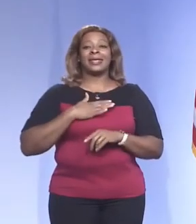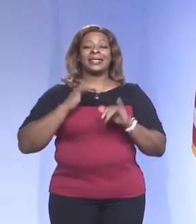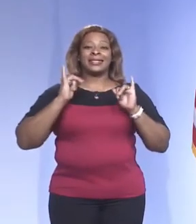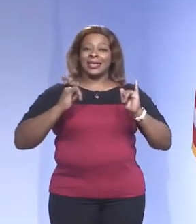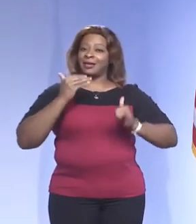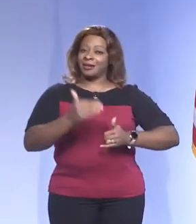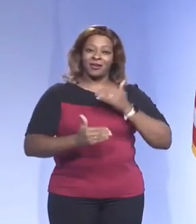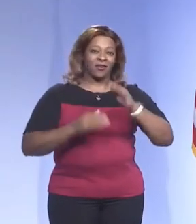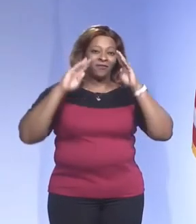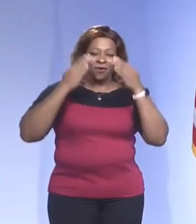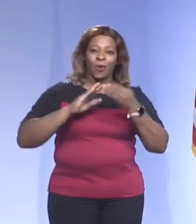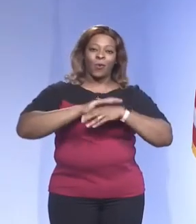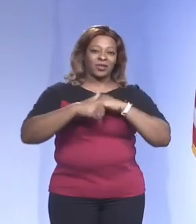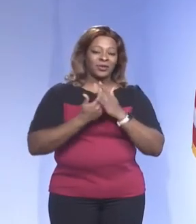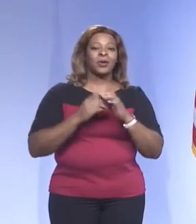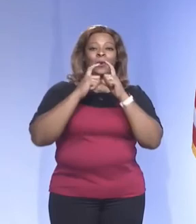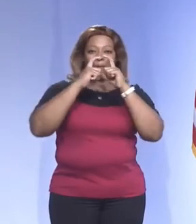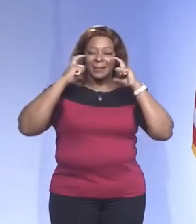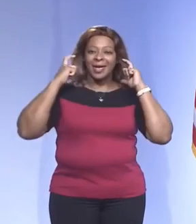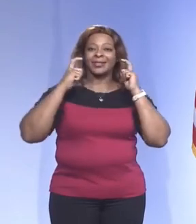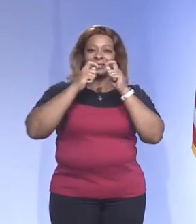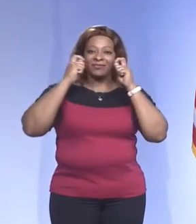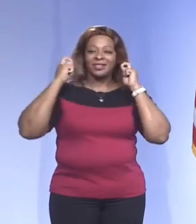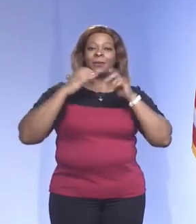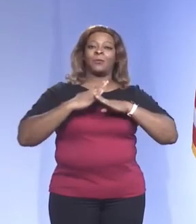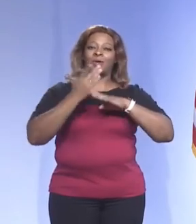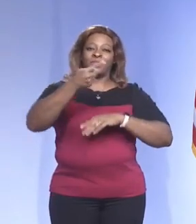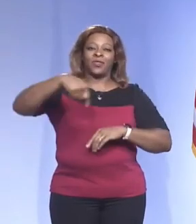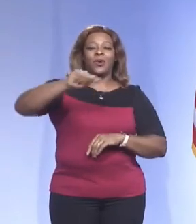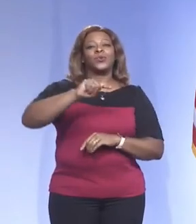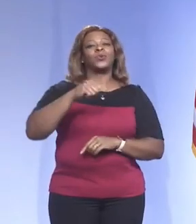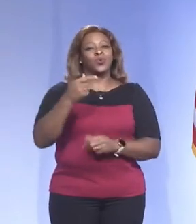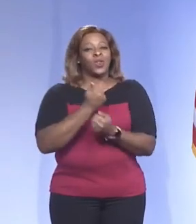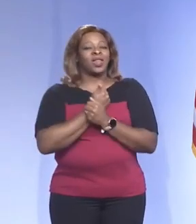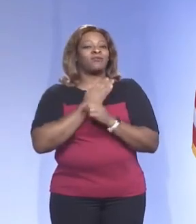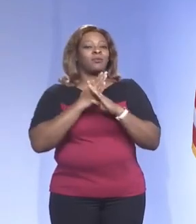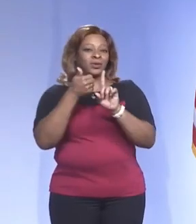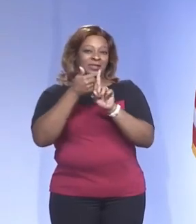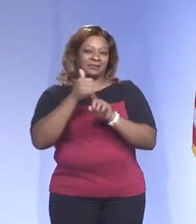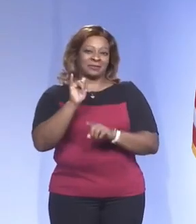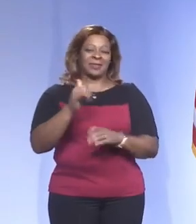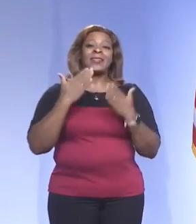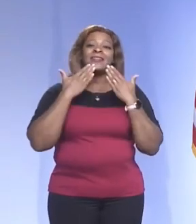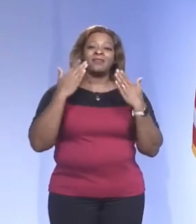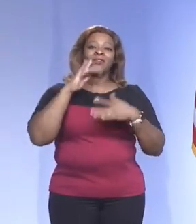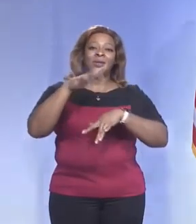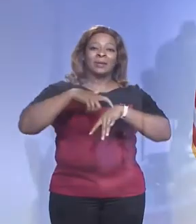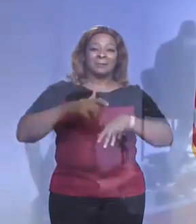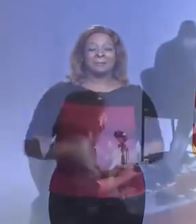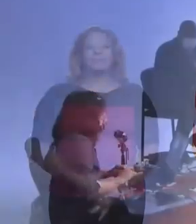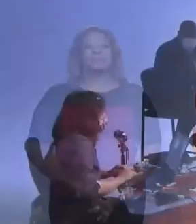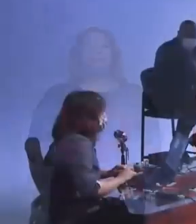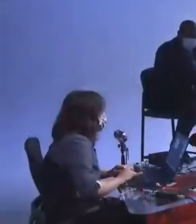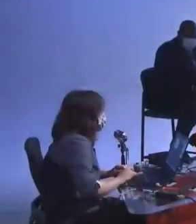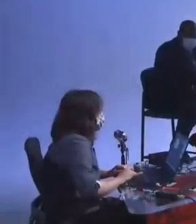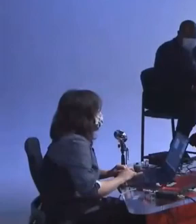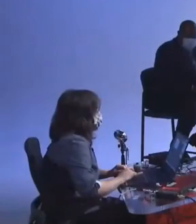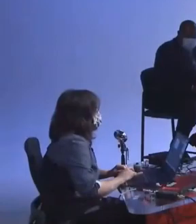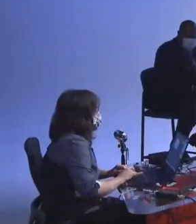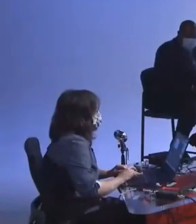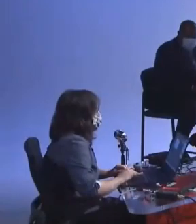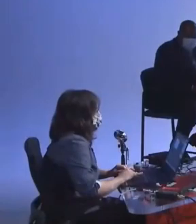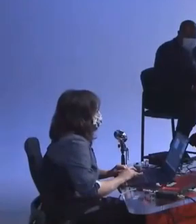course, wash your hands, wear a mask, and protect those that you love and protect yourself. Thank you. Thanks, everyone.